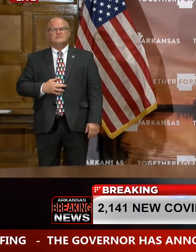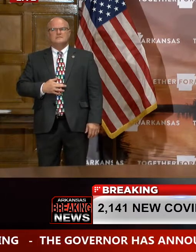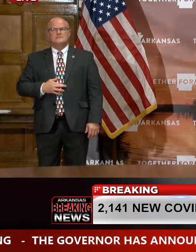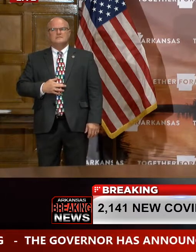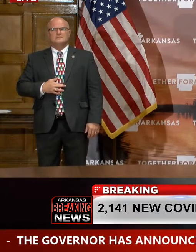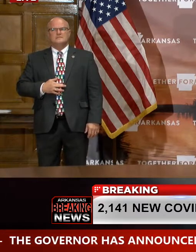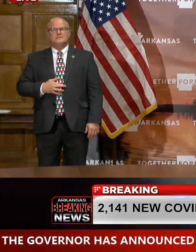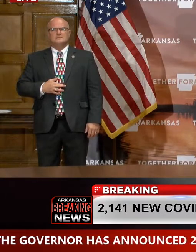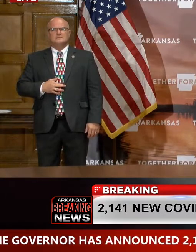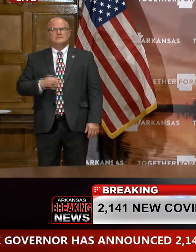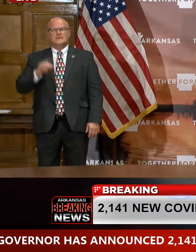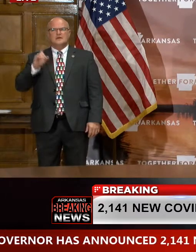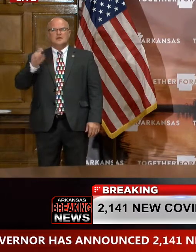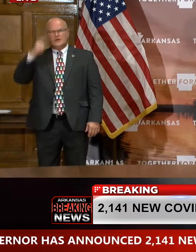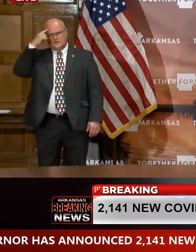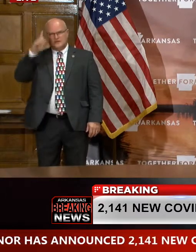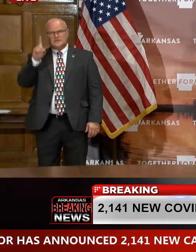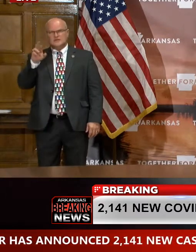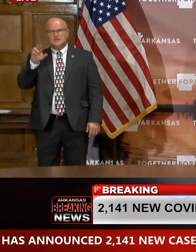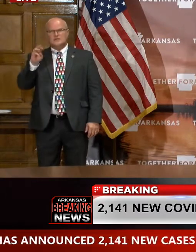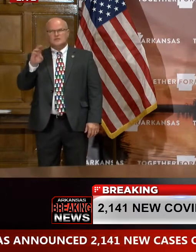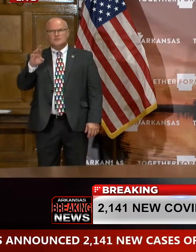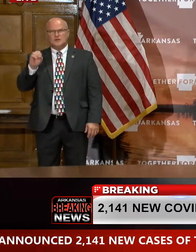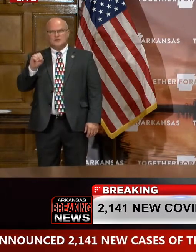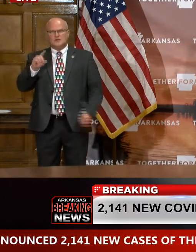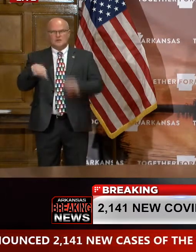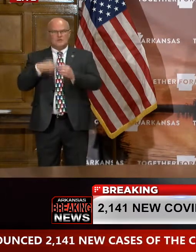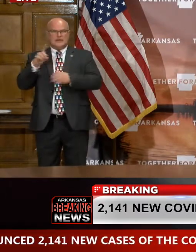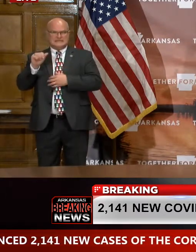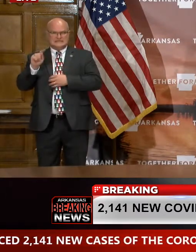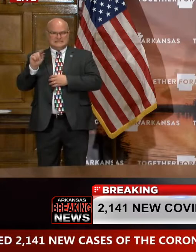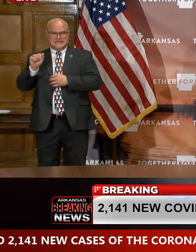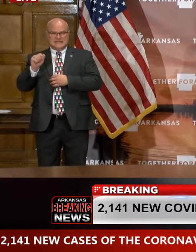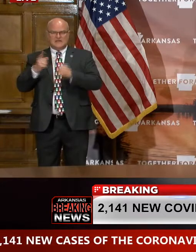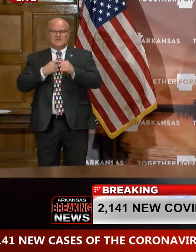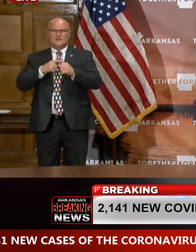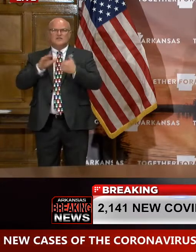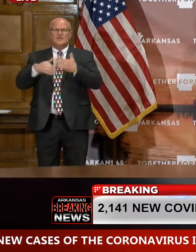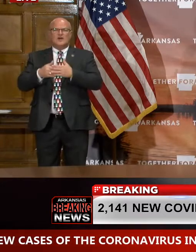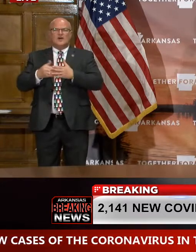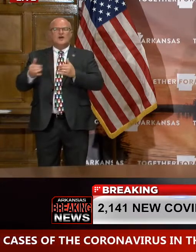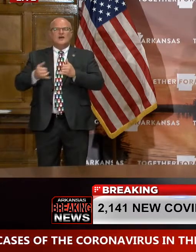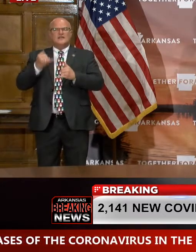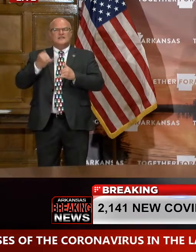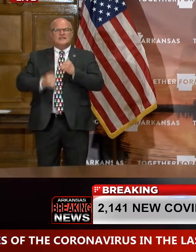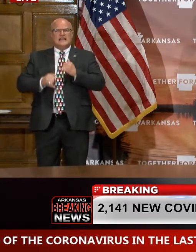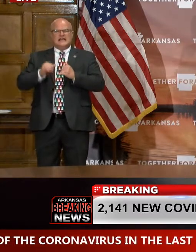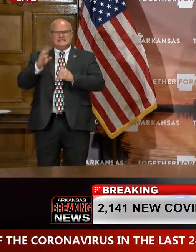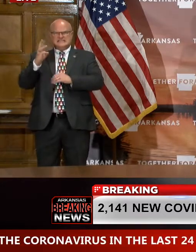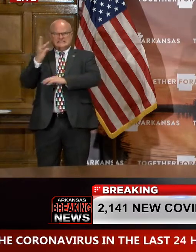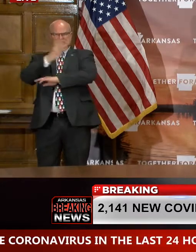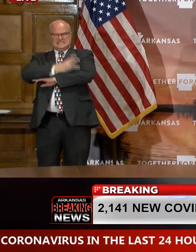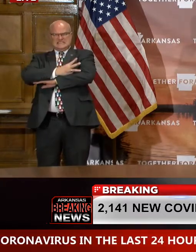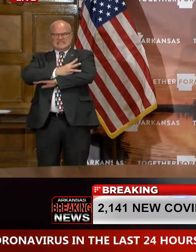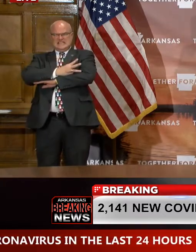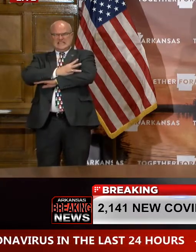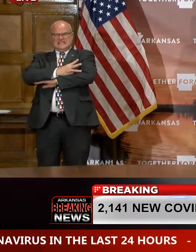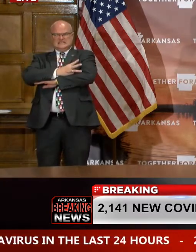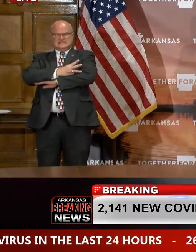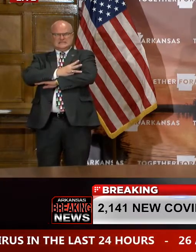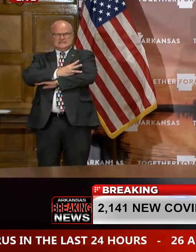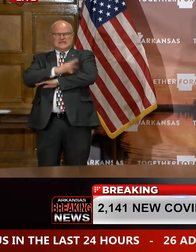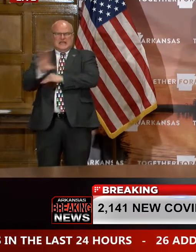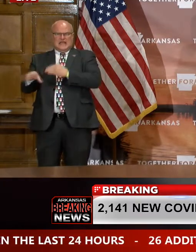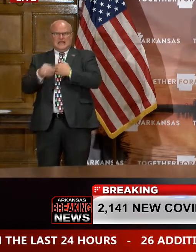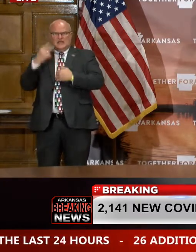Largely directed towards Dr. Romero, about data. First off, in the last 6 days, by today's count